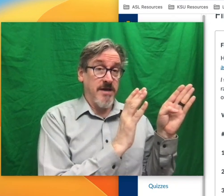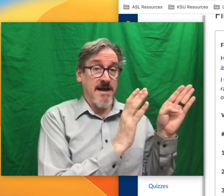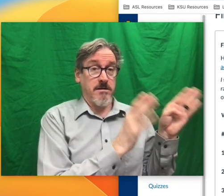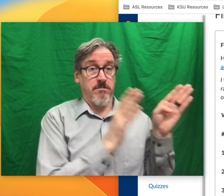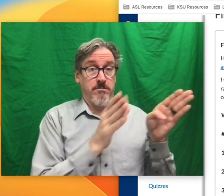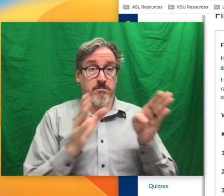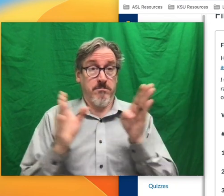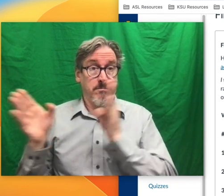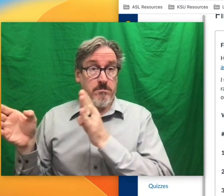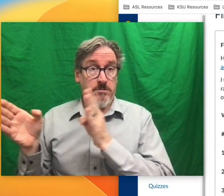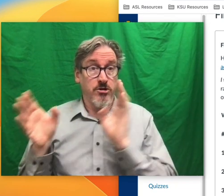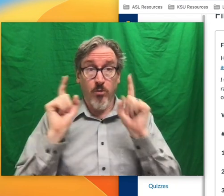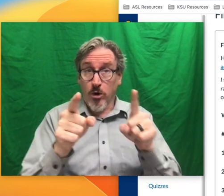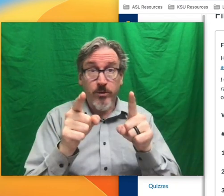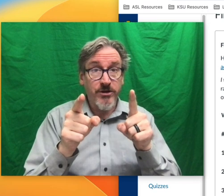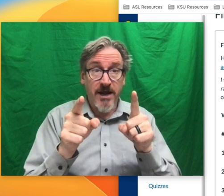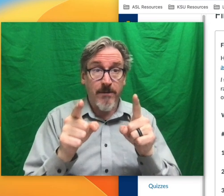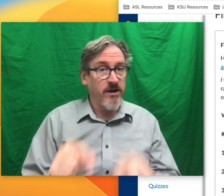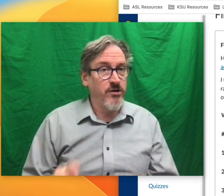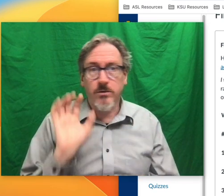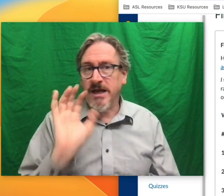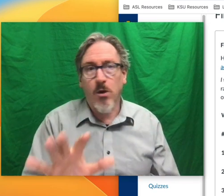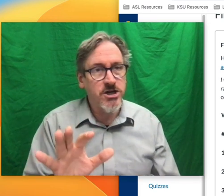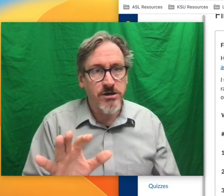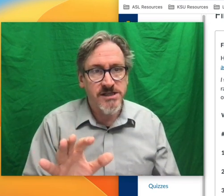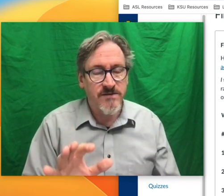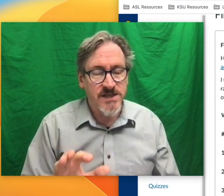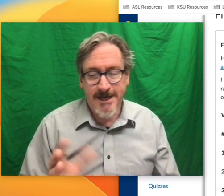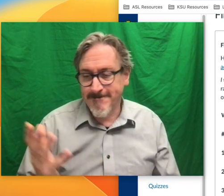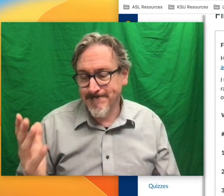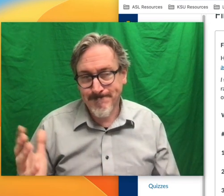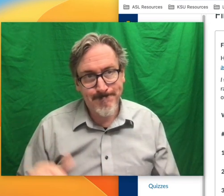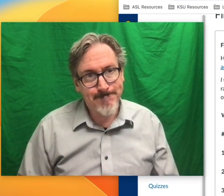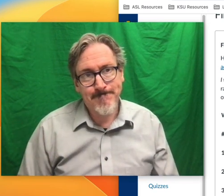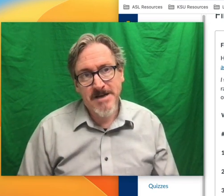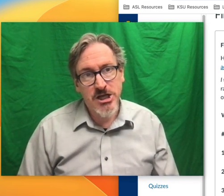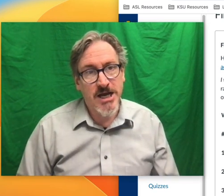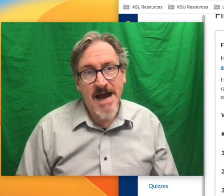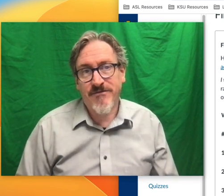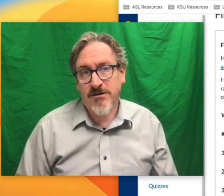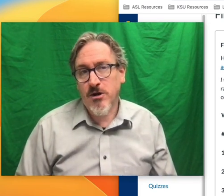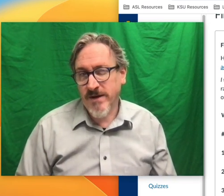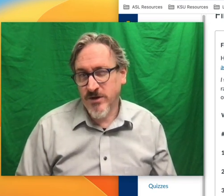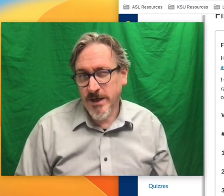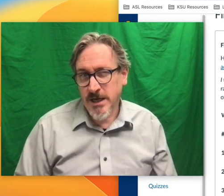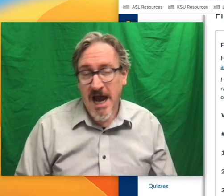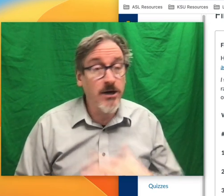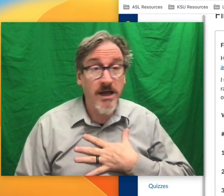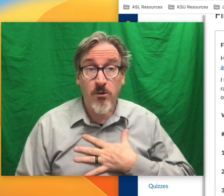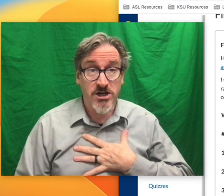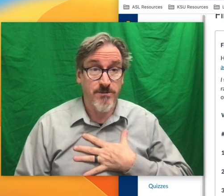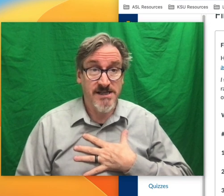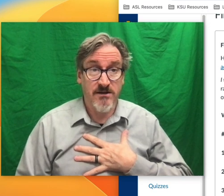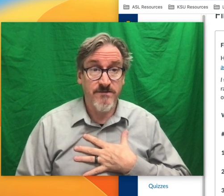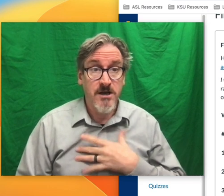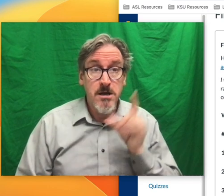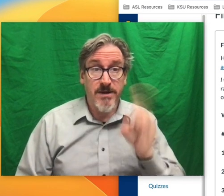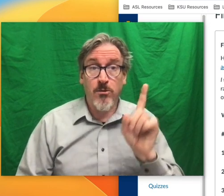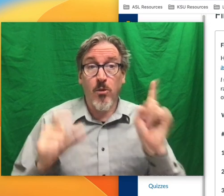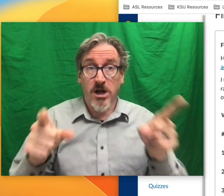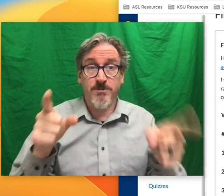So that, work with your camera. If you don't like watching yourself sign, you got to figure out a way of doing it. I don't like watching